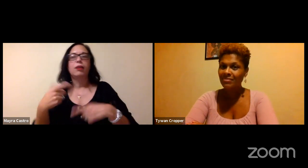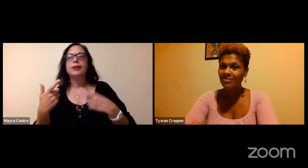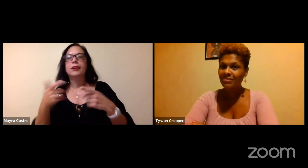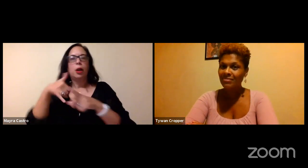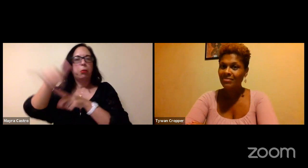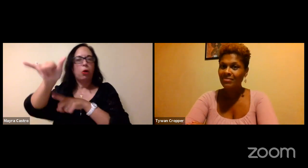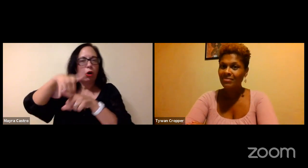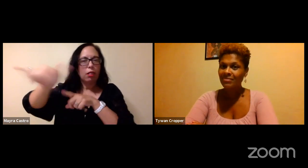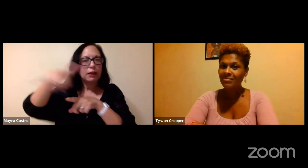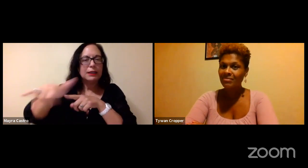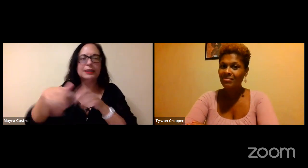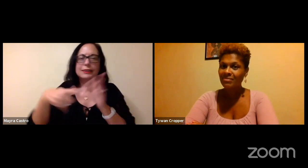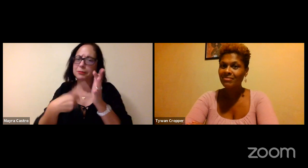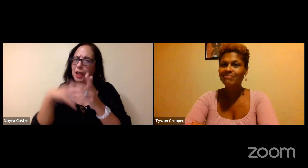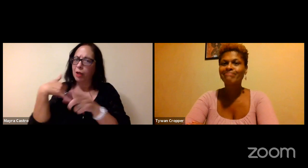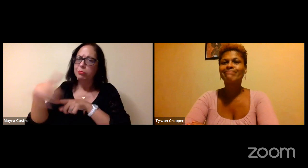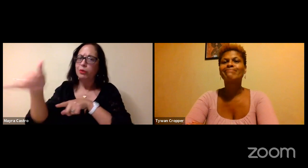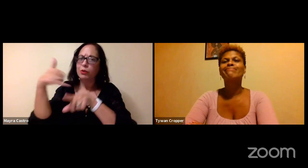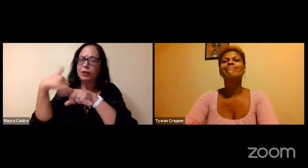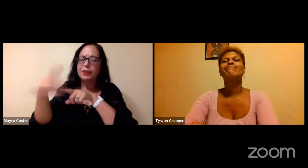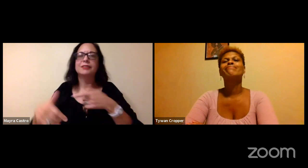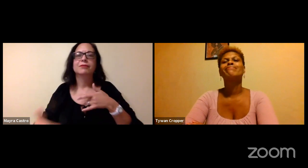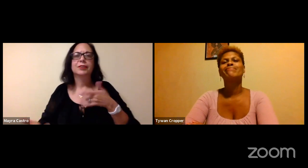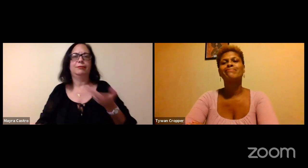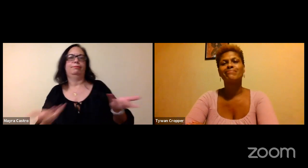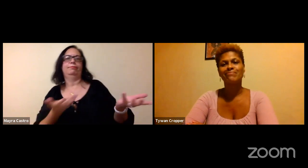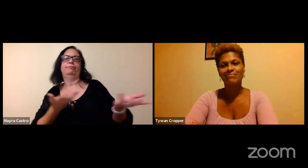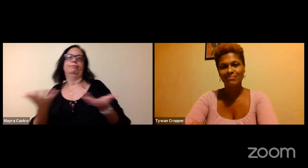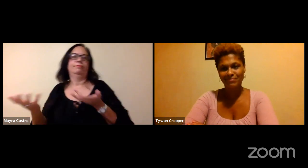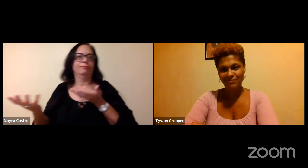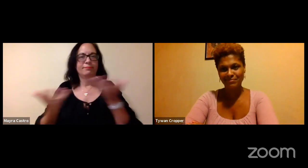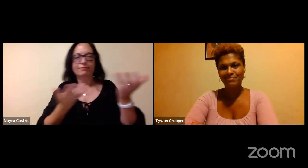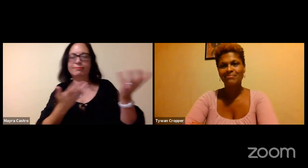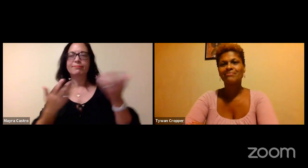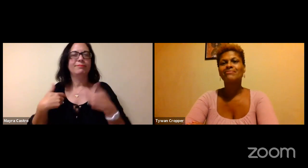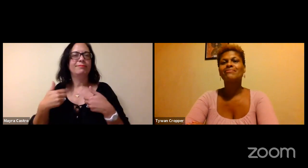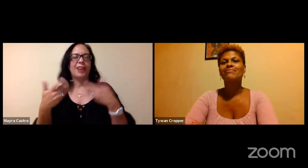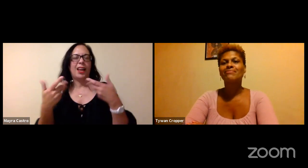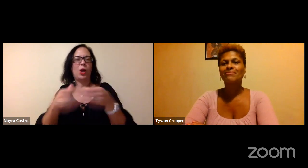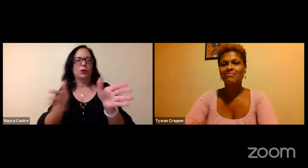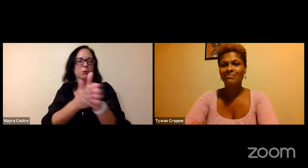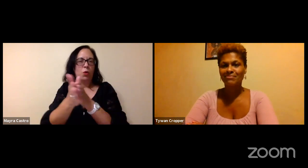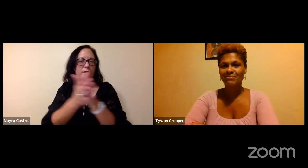kids would pick on us. They would be bullies sometimes.